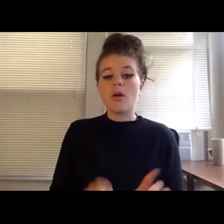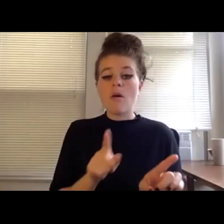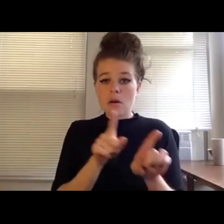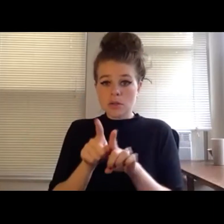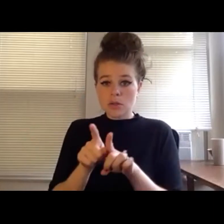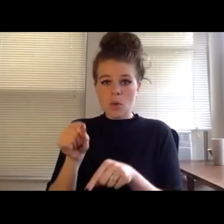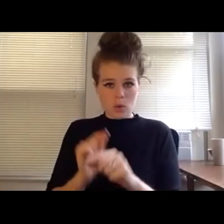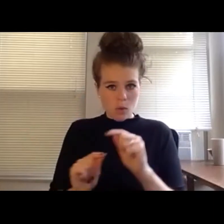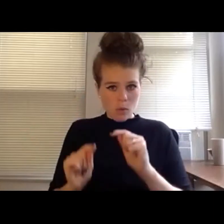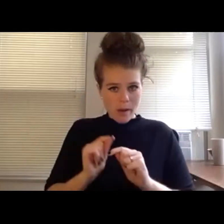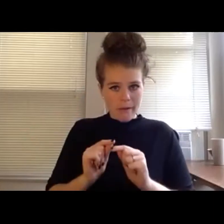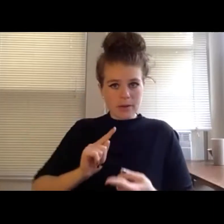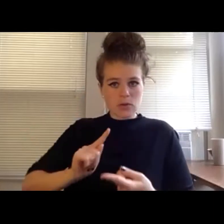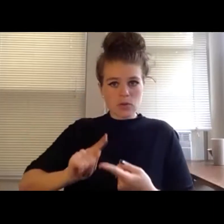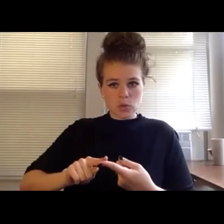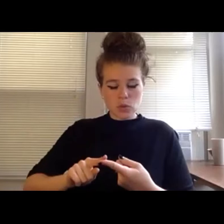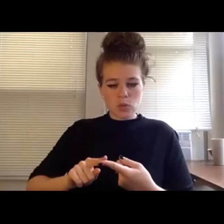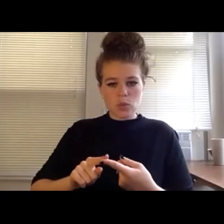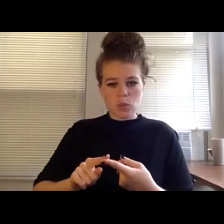the